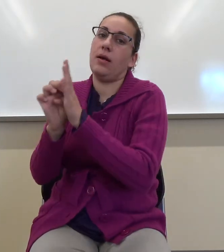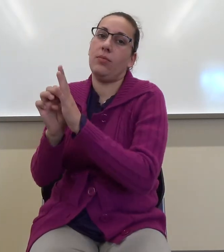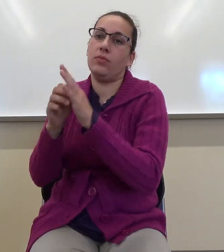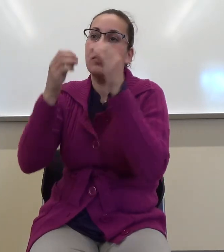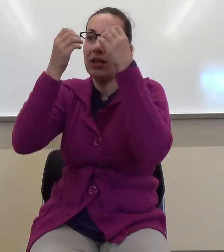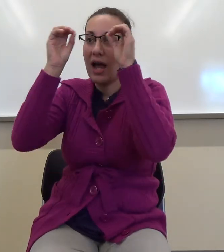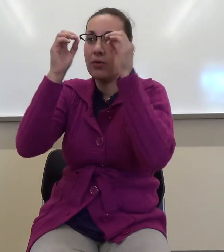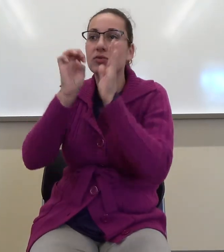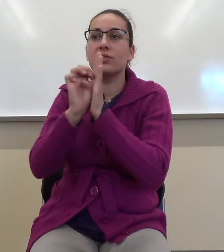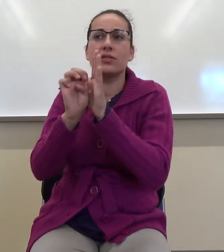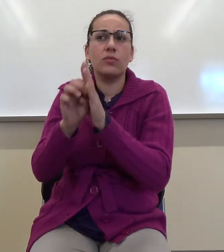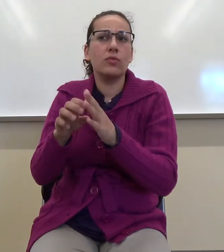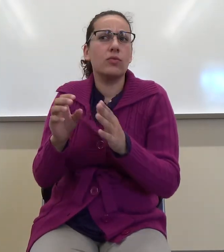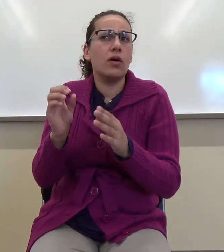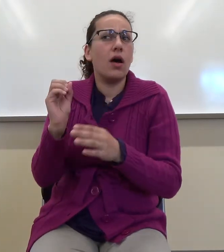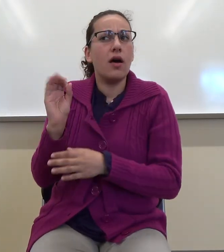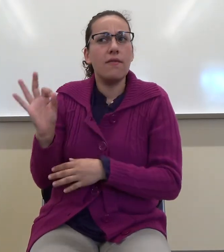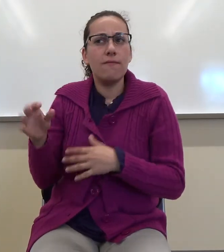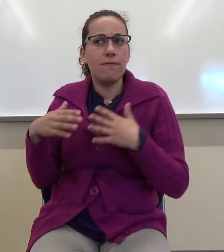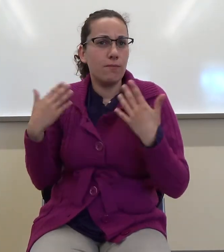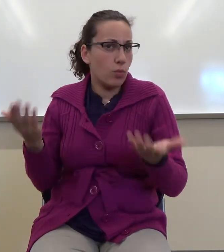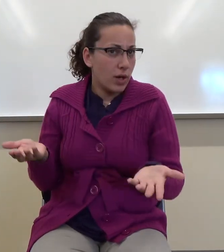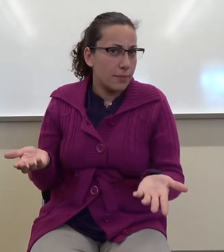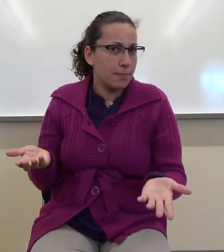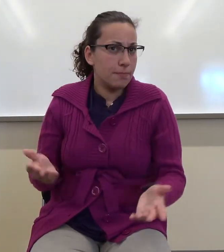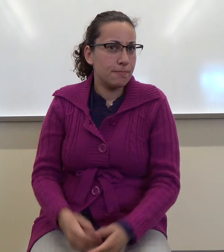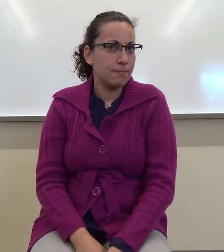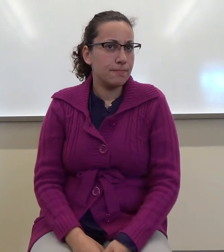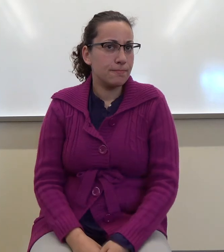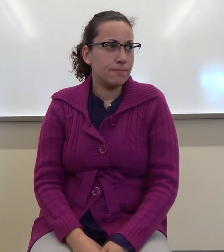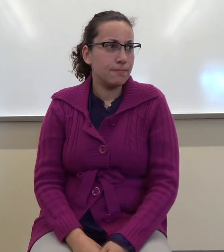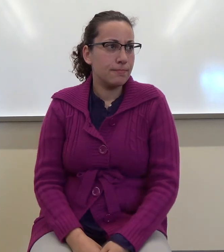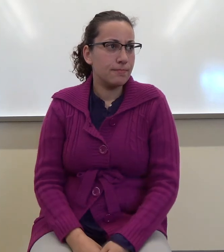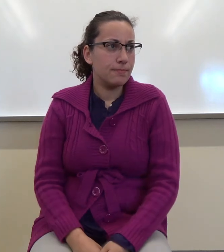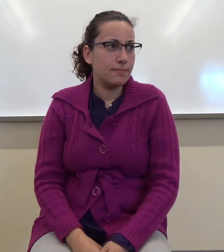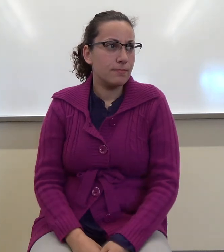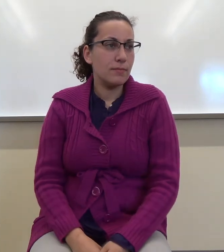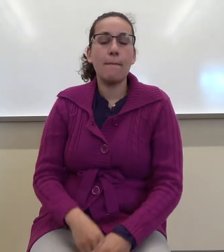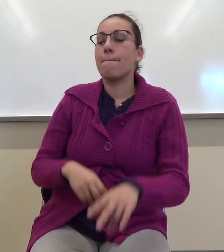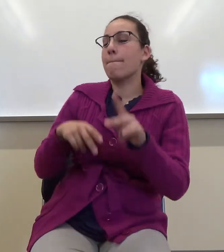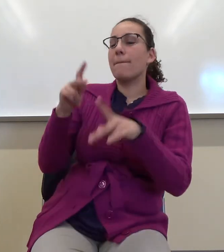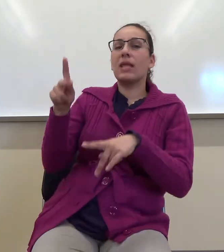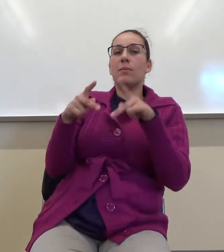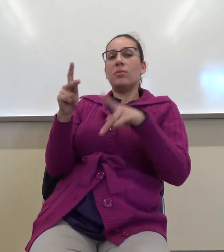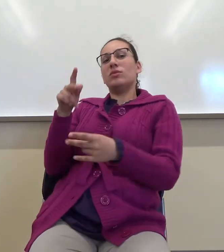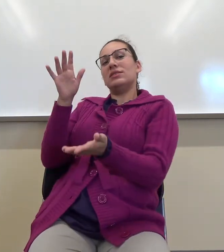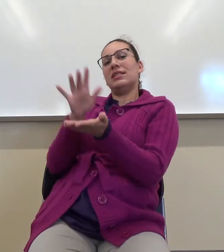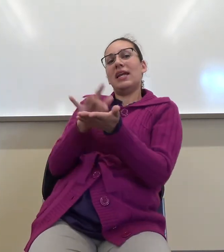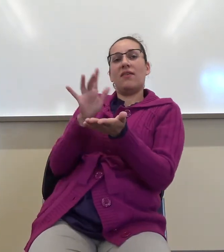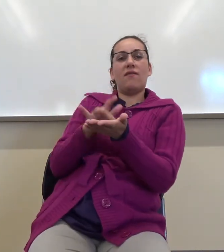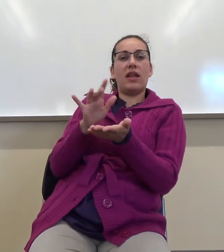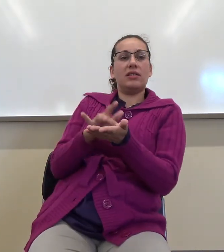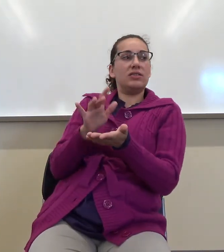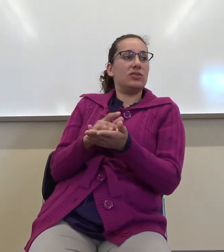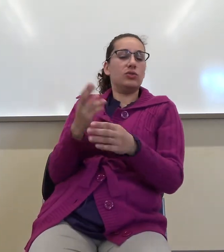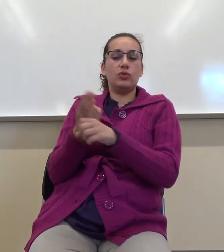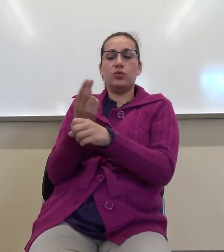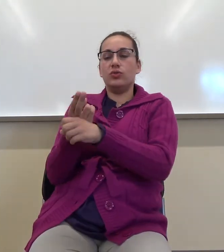example of people using up the animals' homes, okay? So that's what's important here.